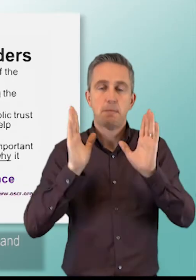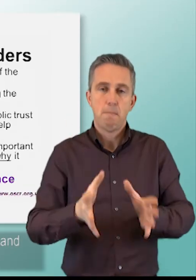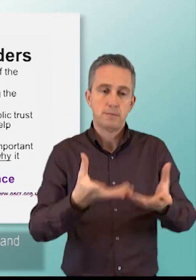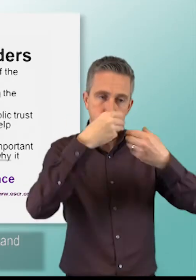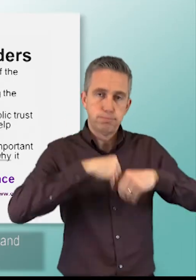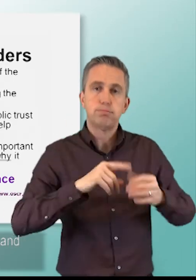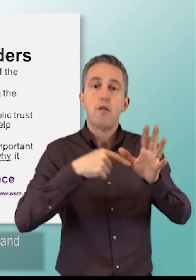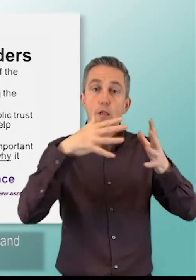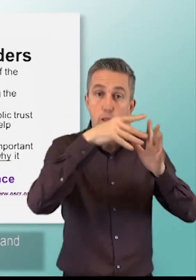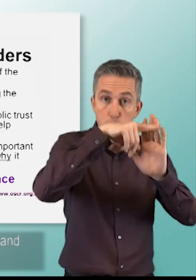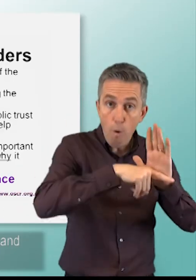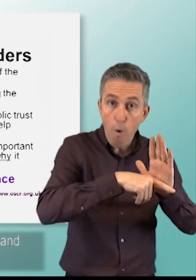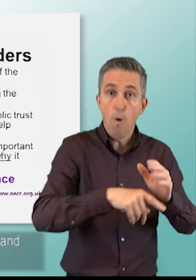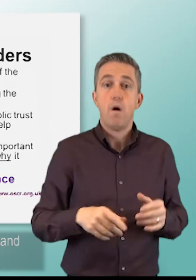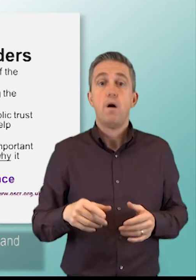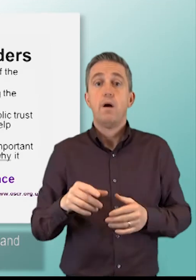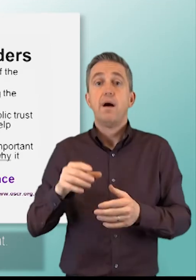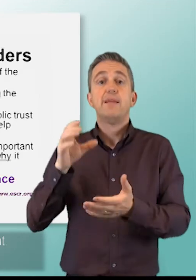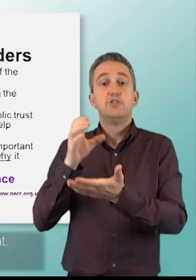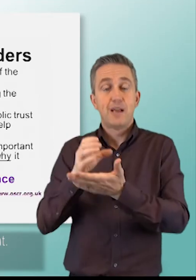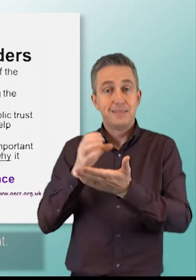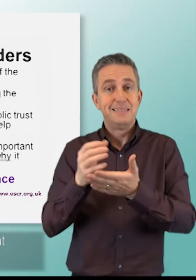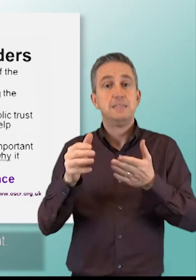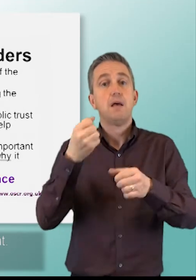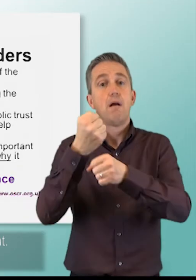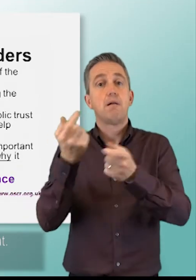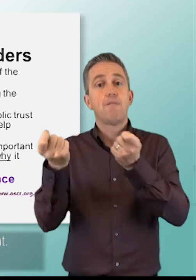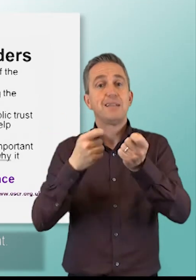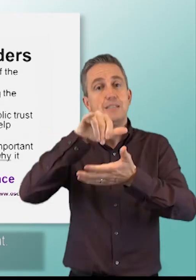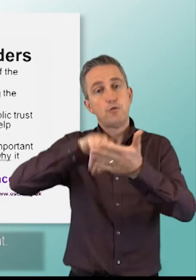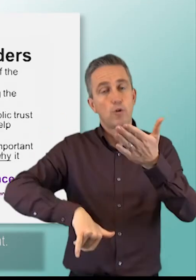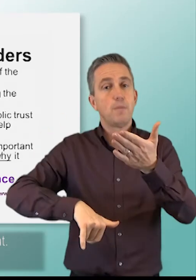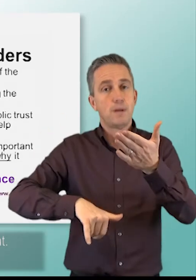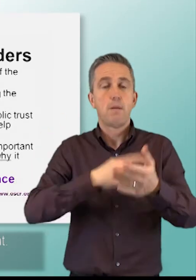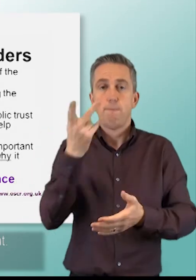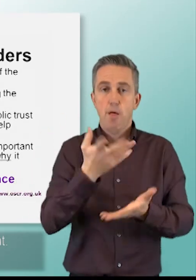and comply with their legal duties and the requirements of the charity's governing document.